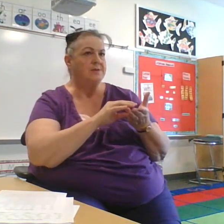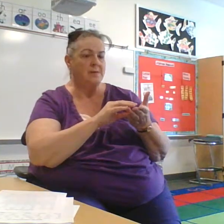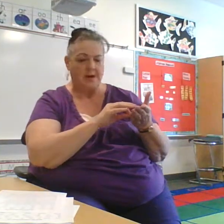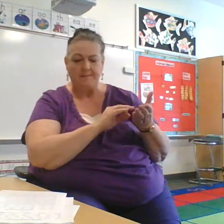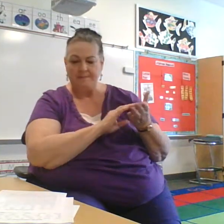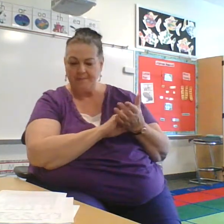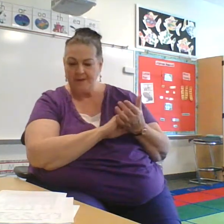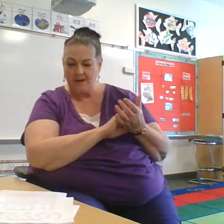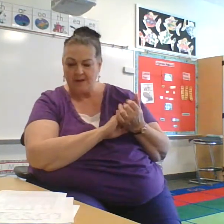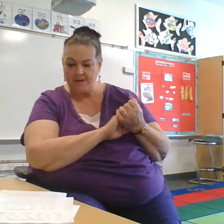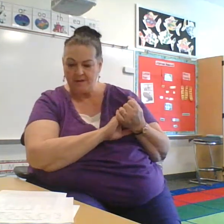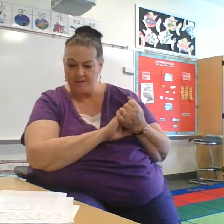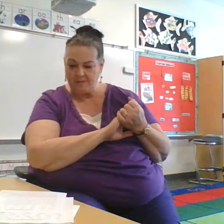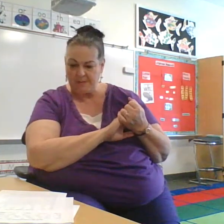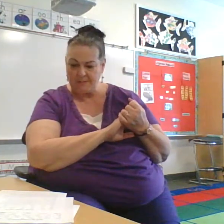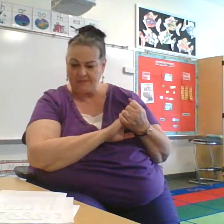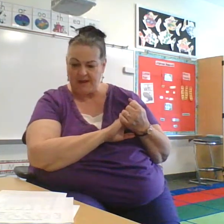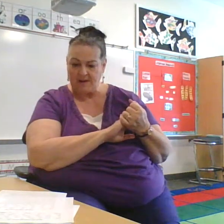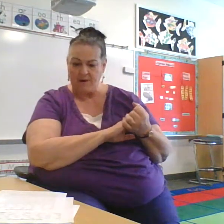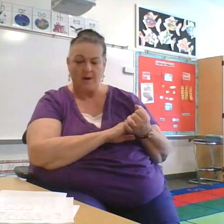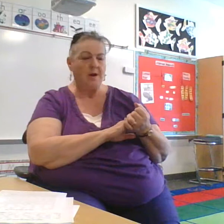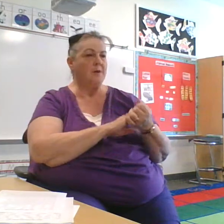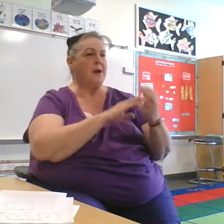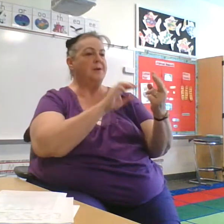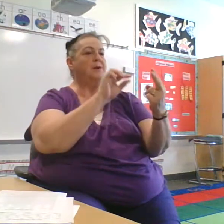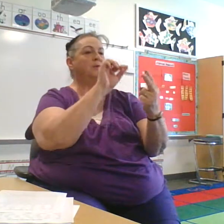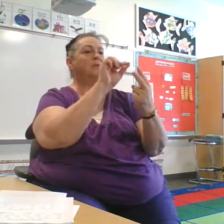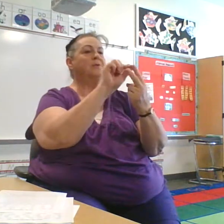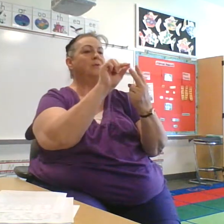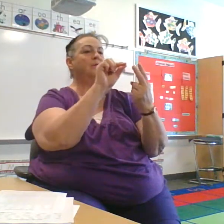okay. I didn't remember if I had or not. All right.